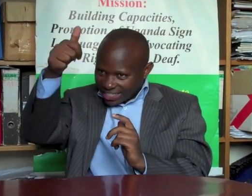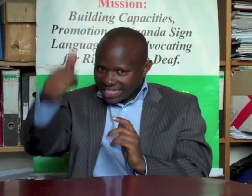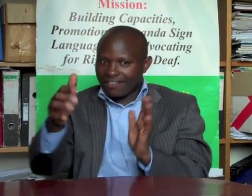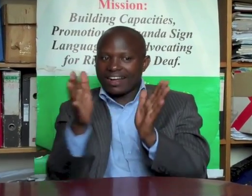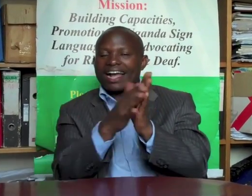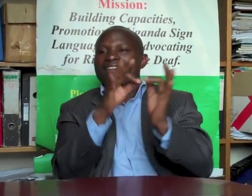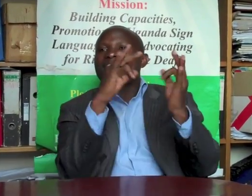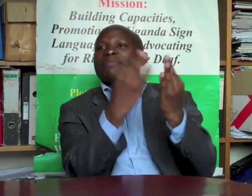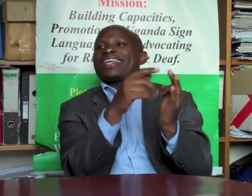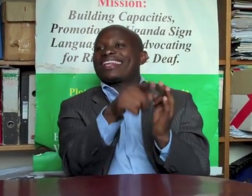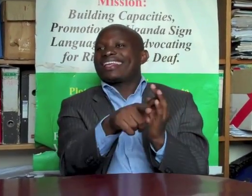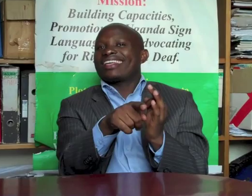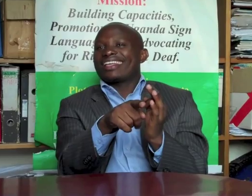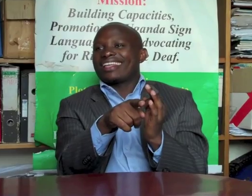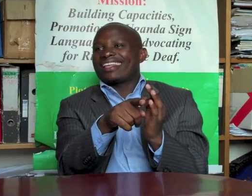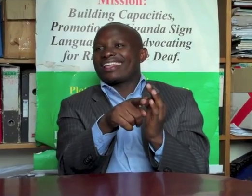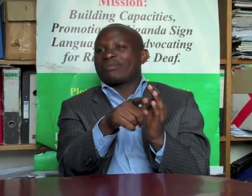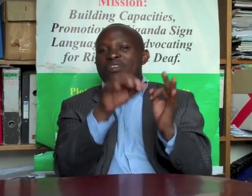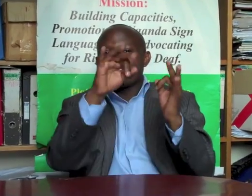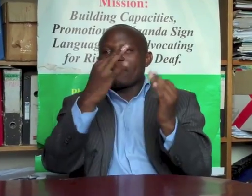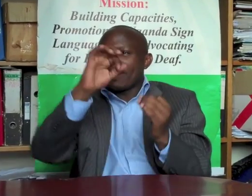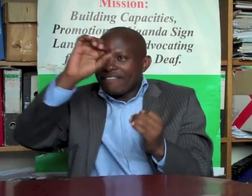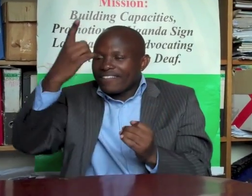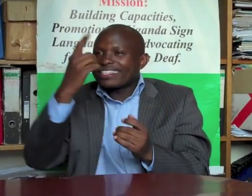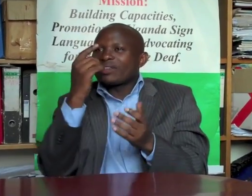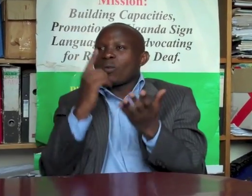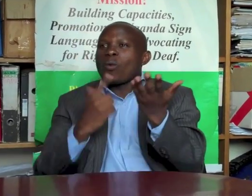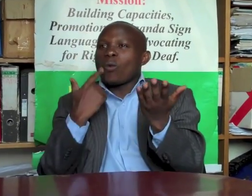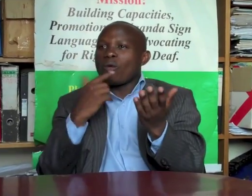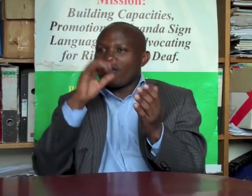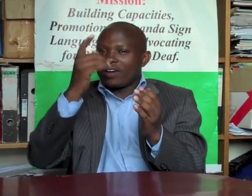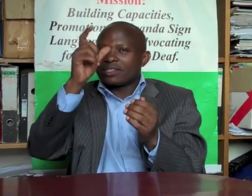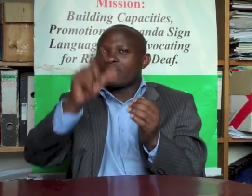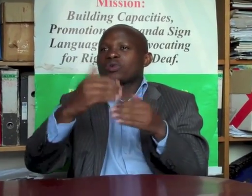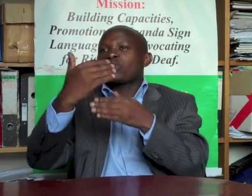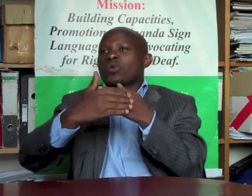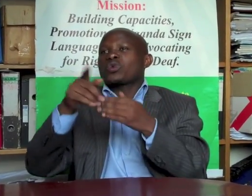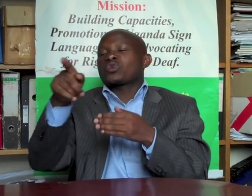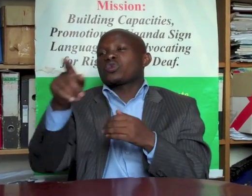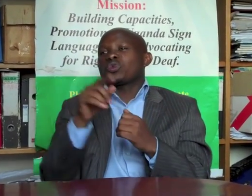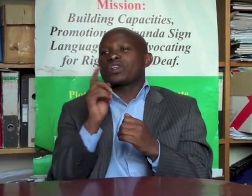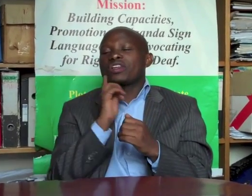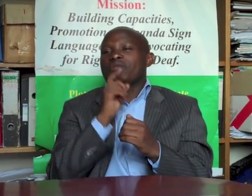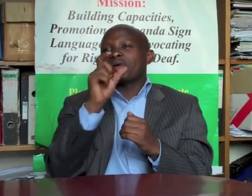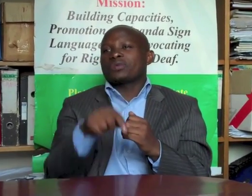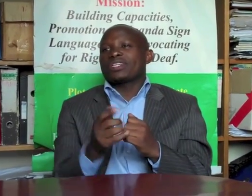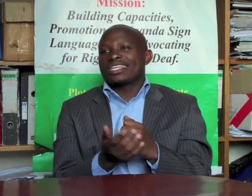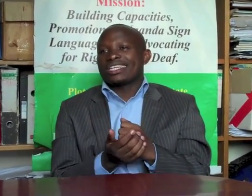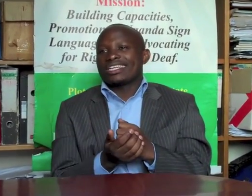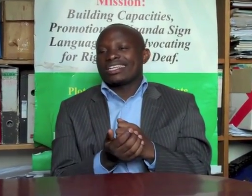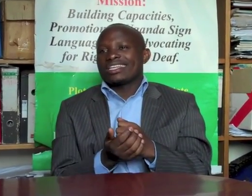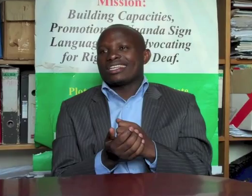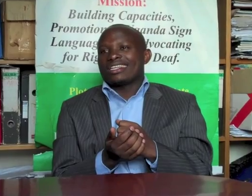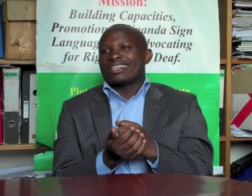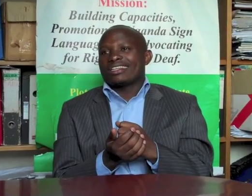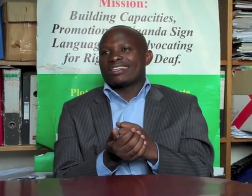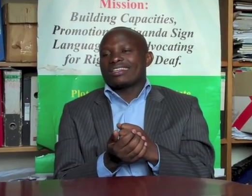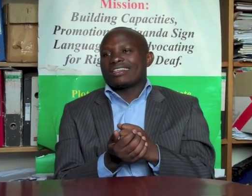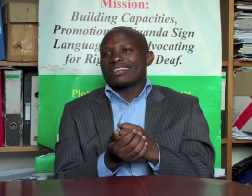in the villages, the first thing is to solve the communication problem between them and their families